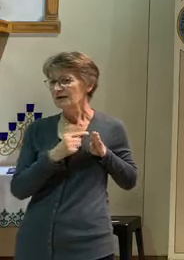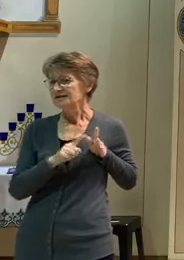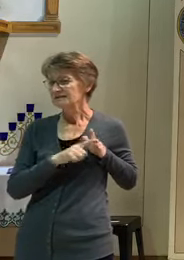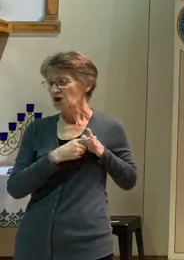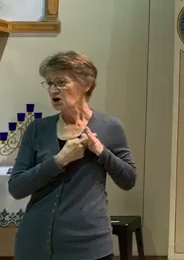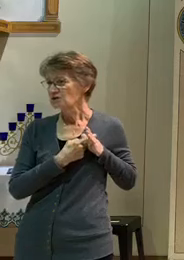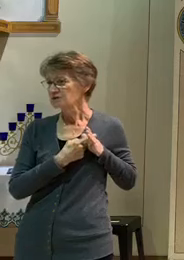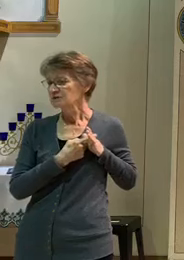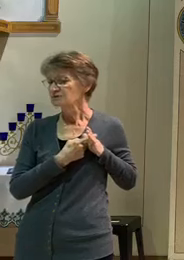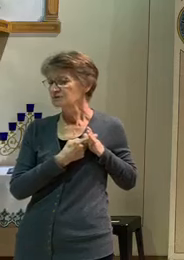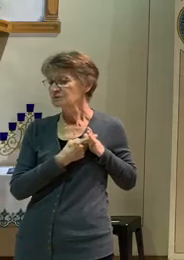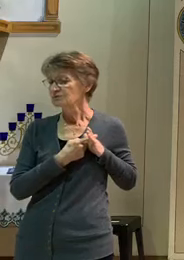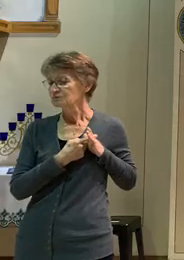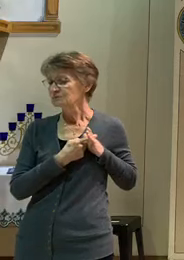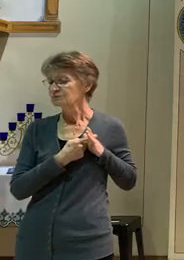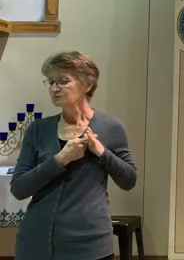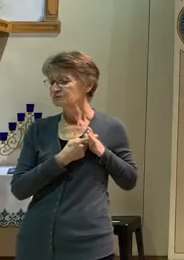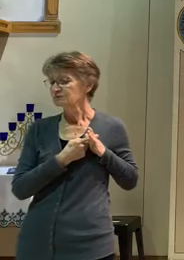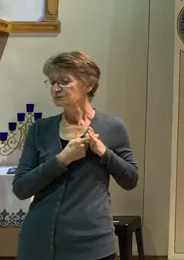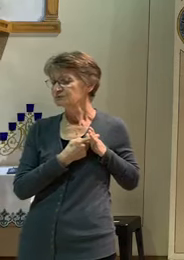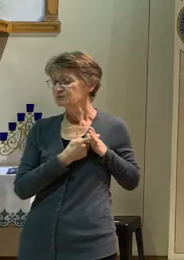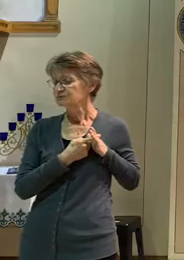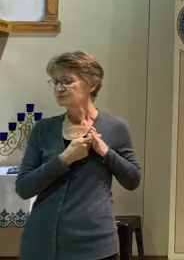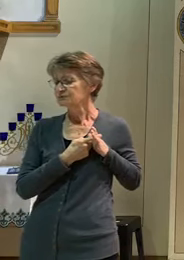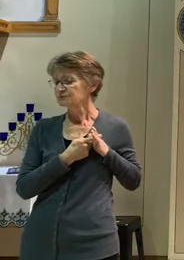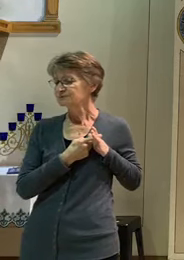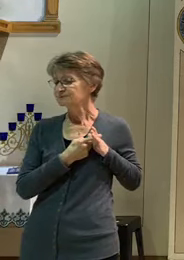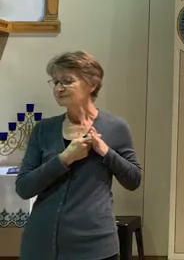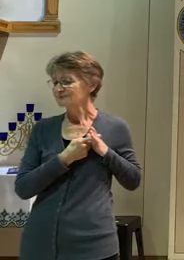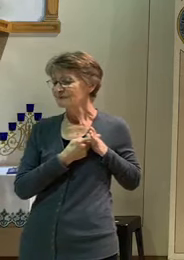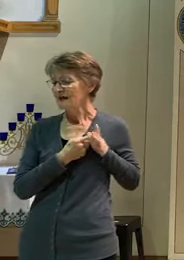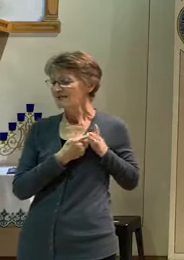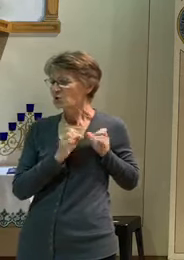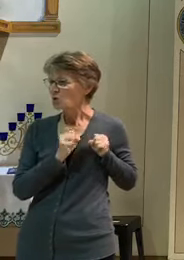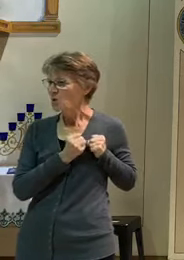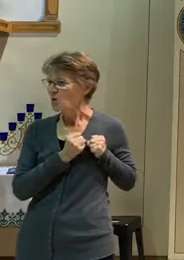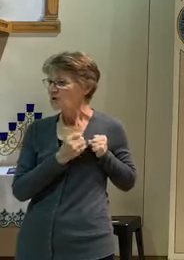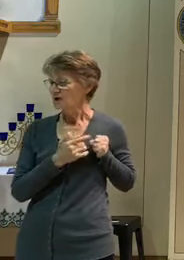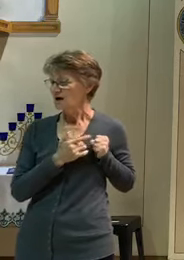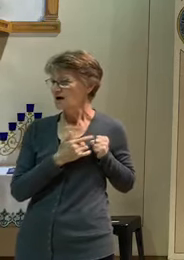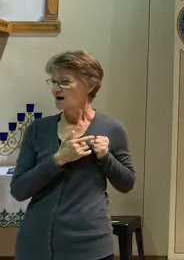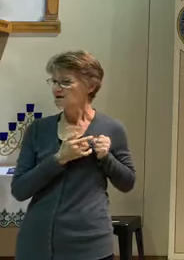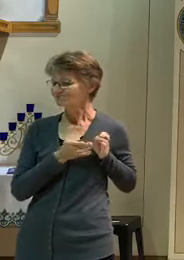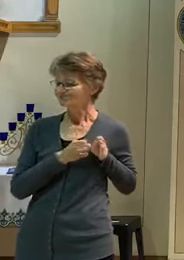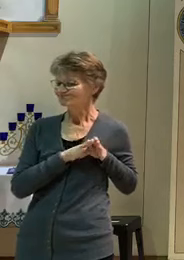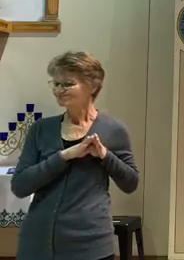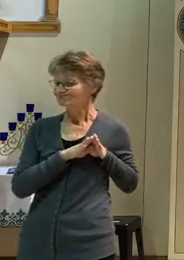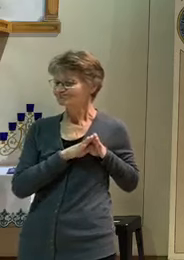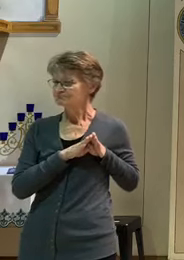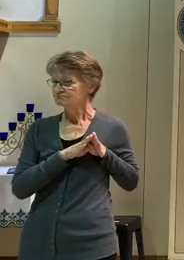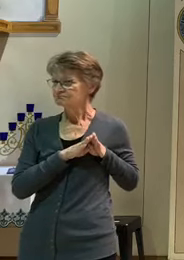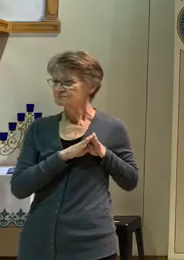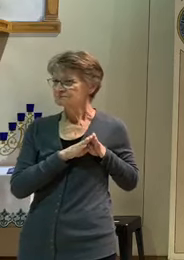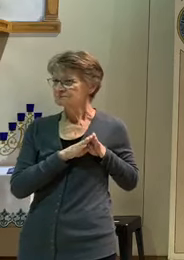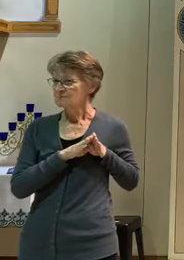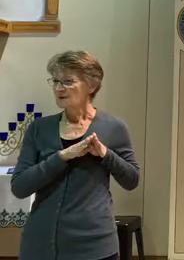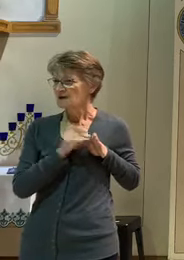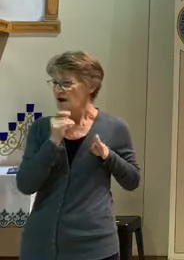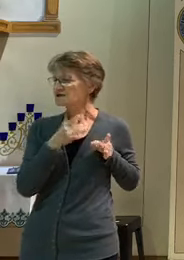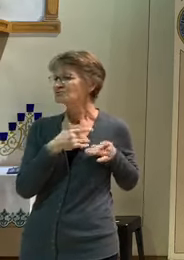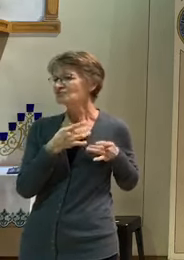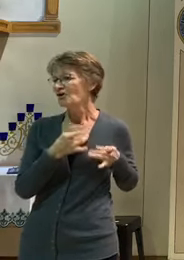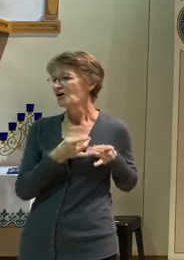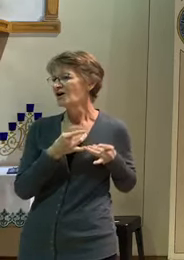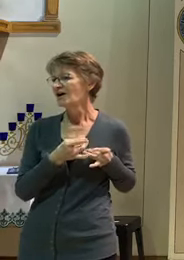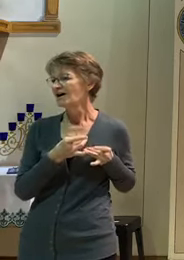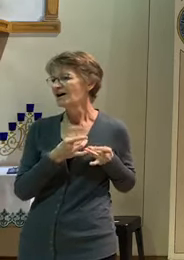to become almost closed inside of our hearts and our souls. And that first reading from the book of